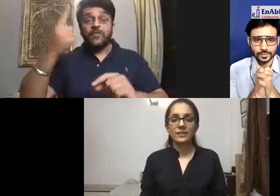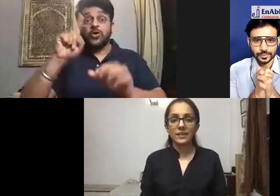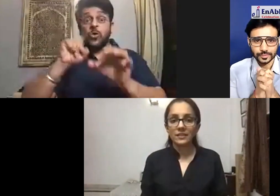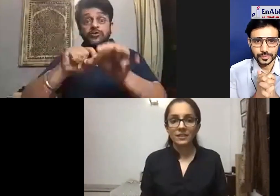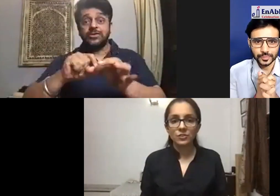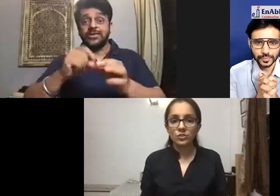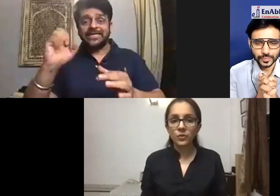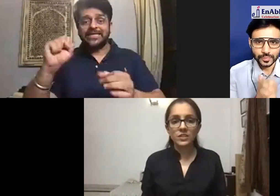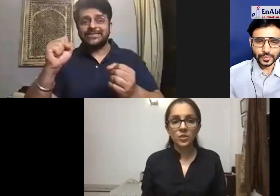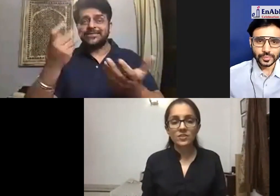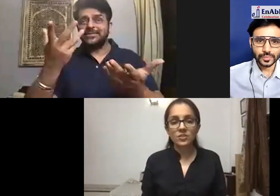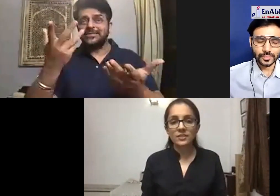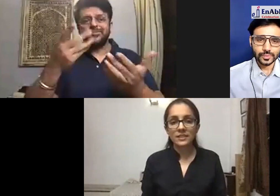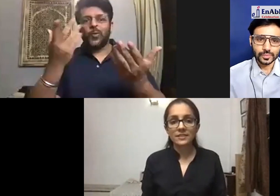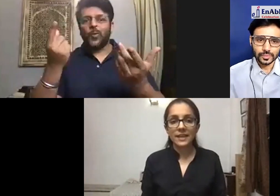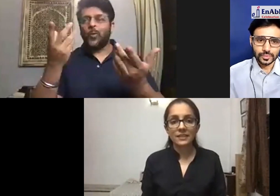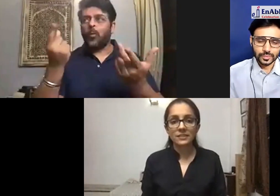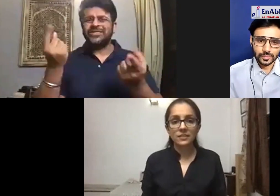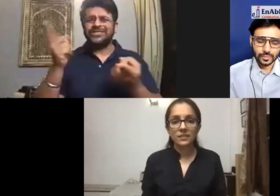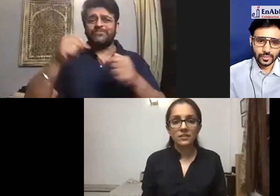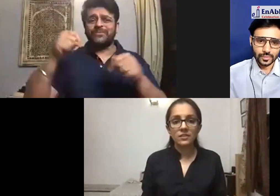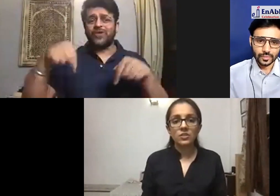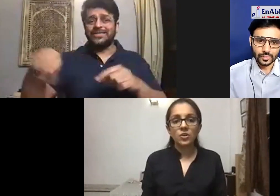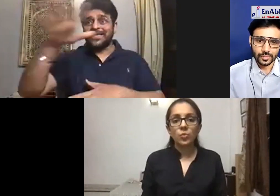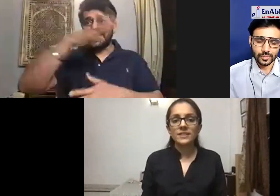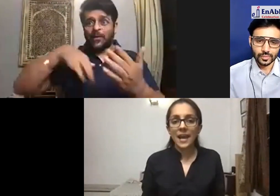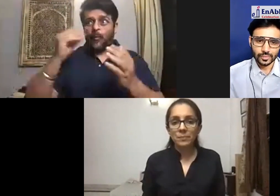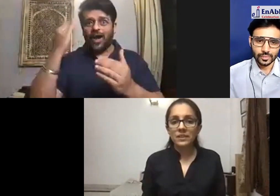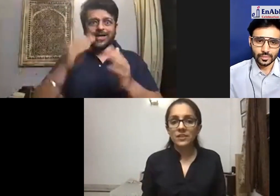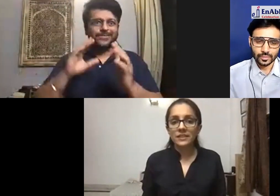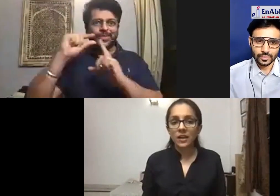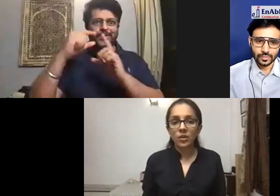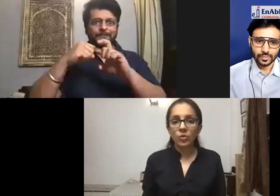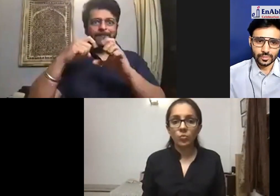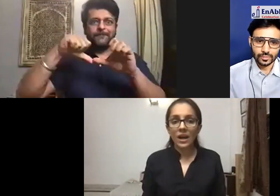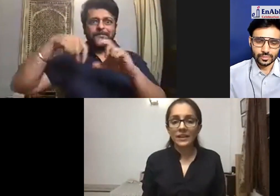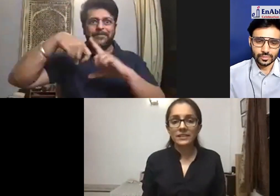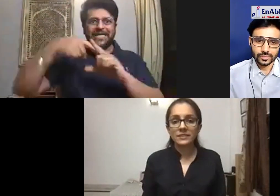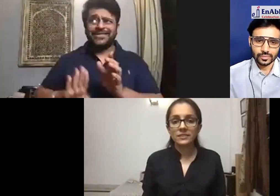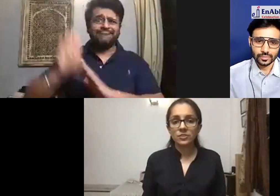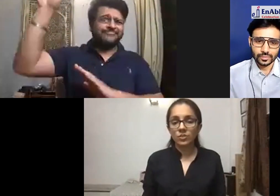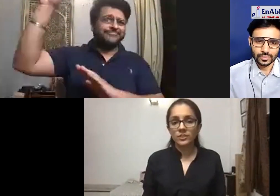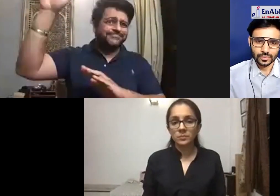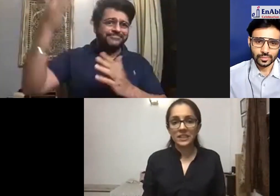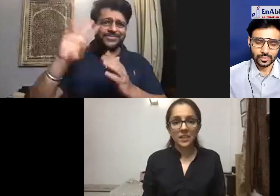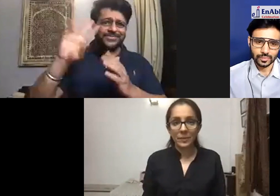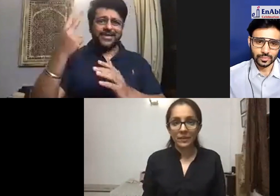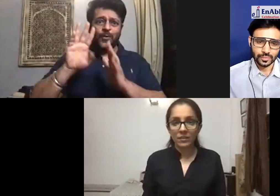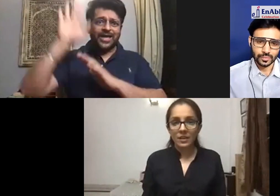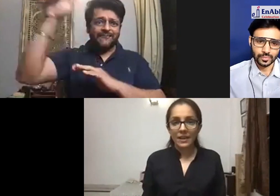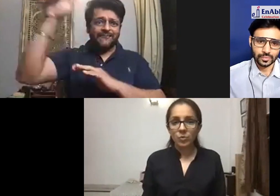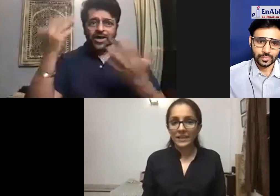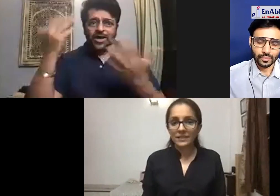Okay, great. So the first question is that what's happening right now? Why did this peak come